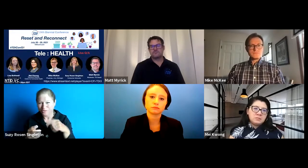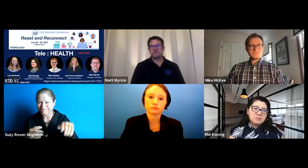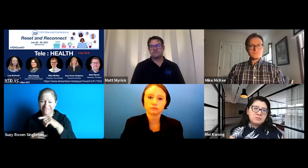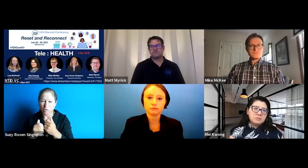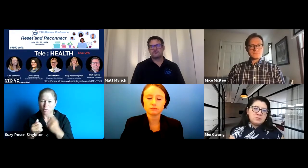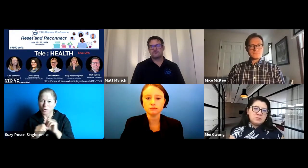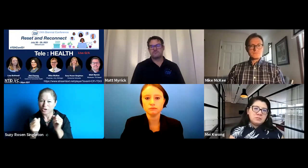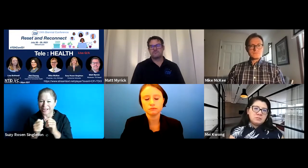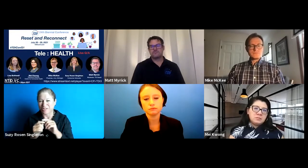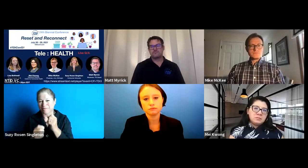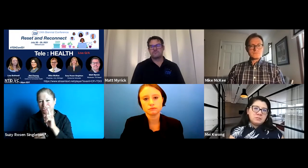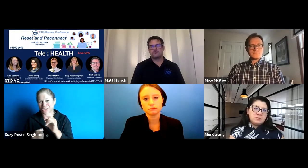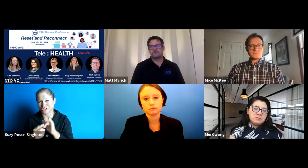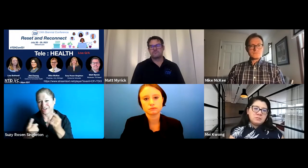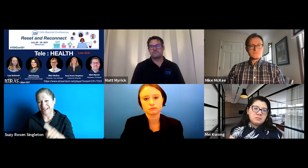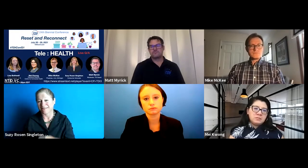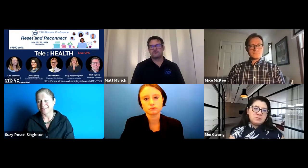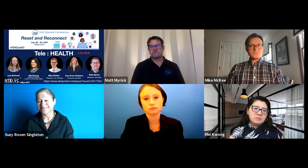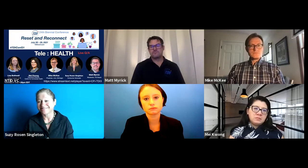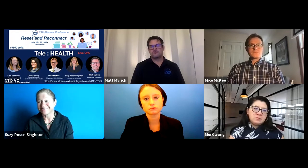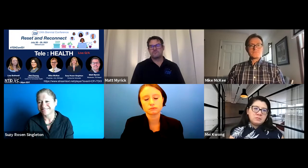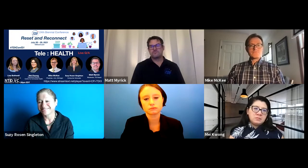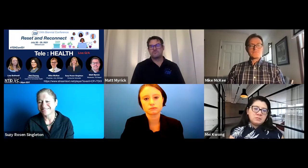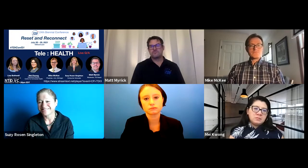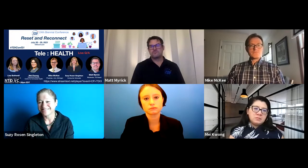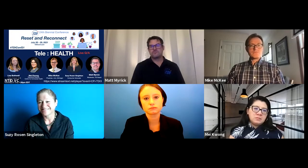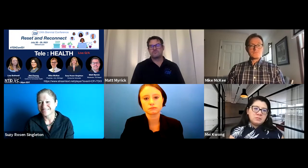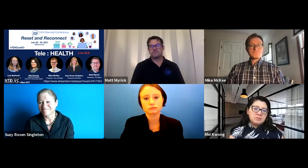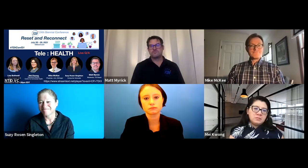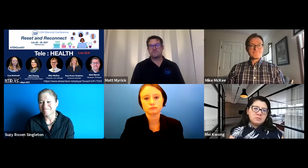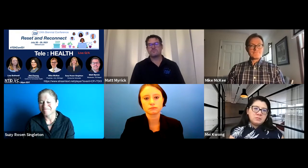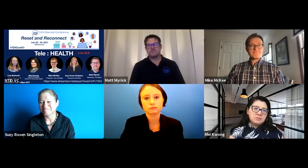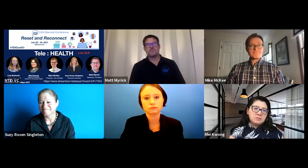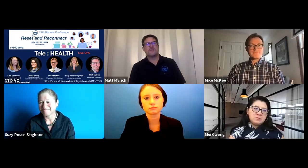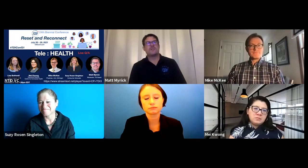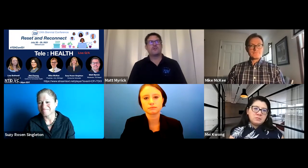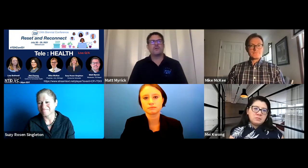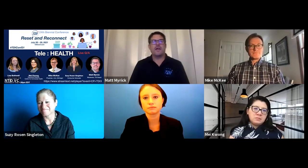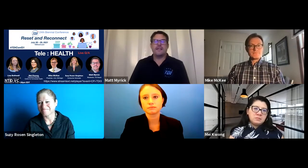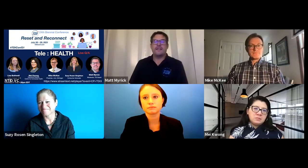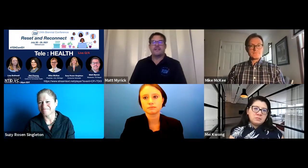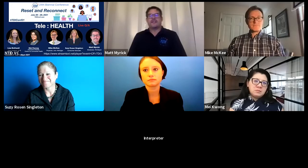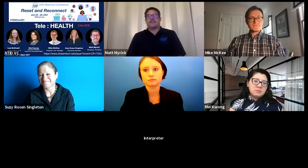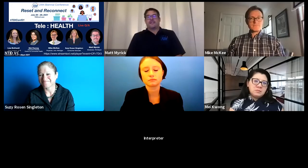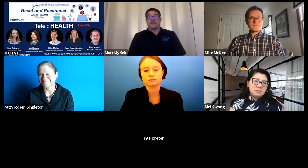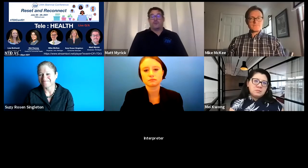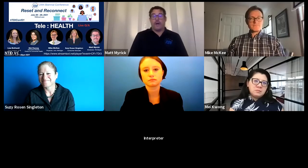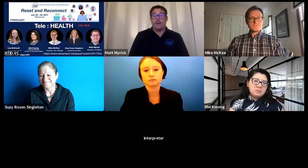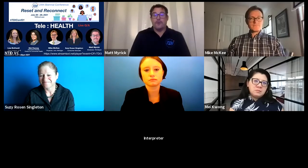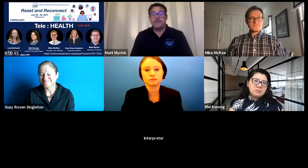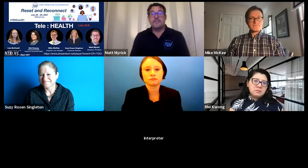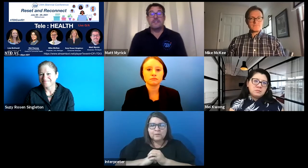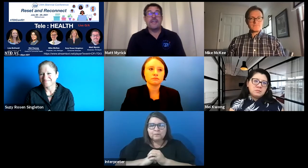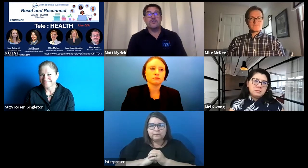to do, and I'm looking forward to everyone continuing to work together to make sure that happens. Okay.